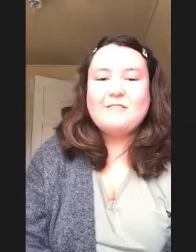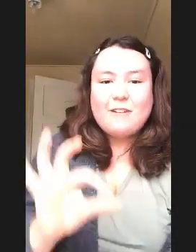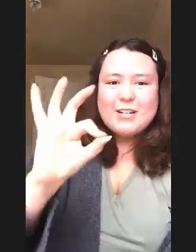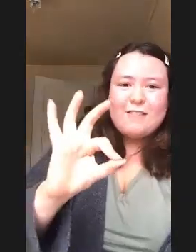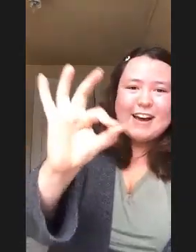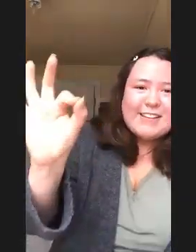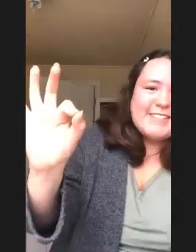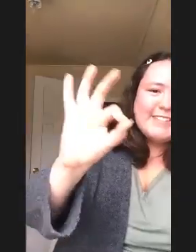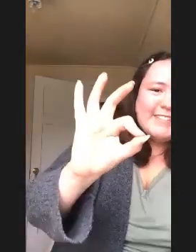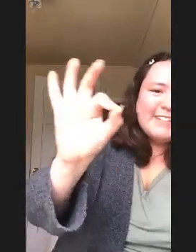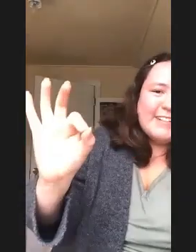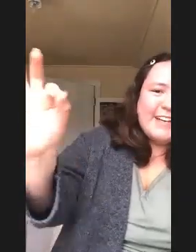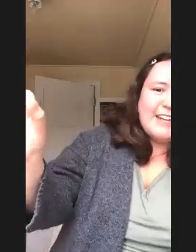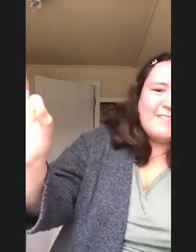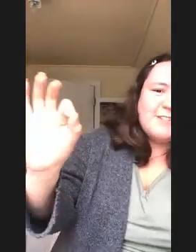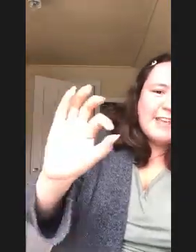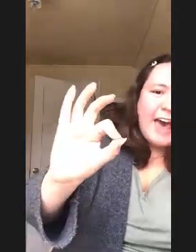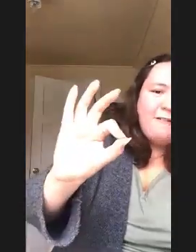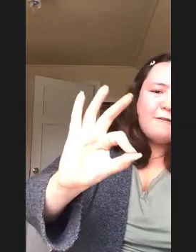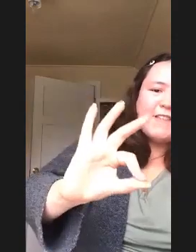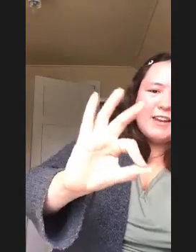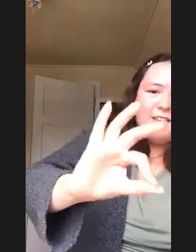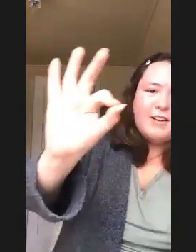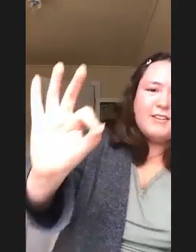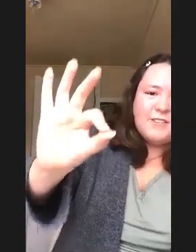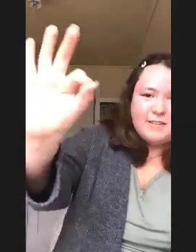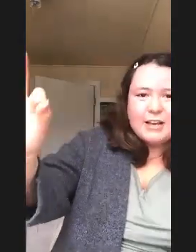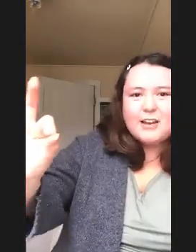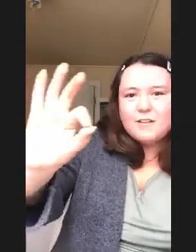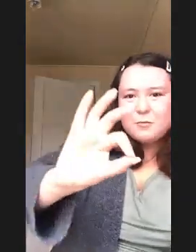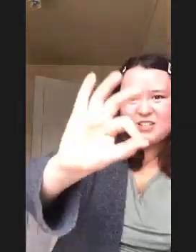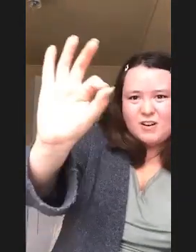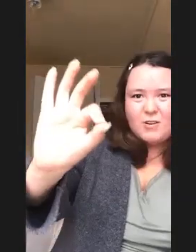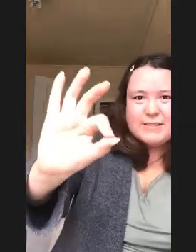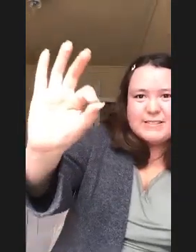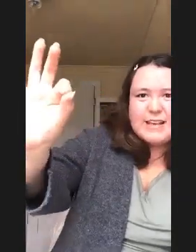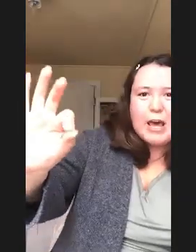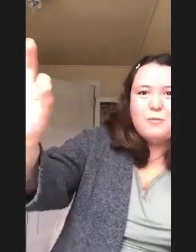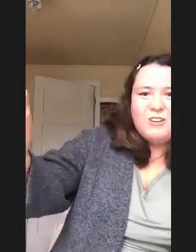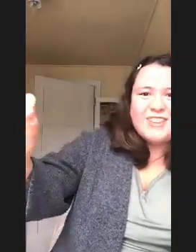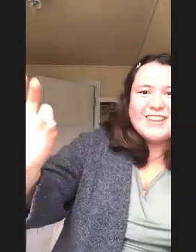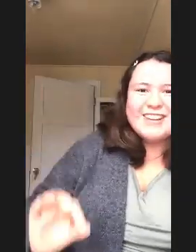French fries, kind of do the F, and then you would do kind of like the McDonald's M with it.